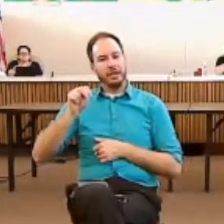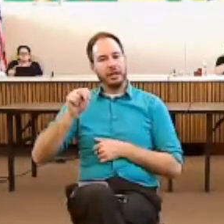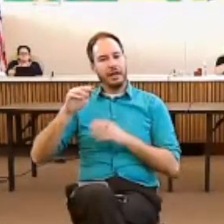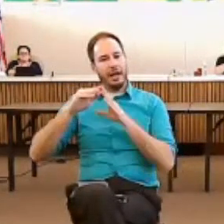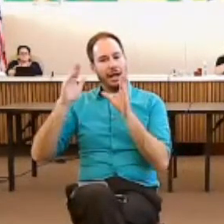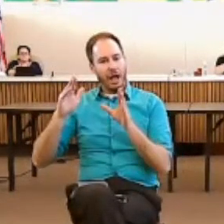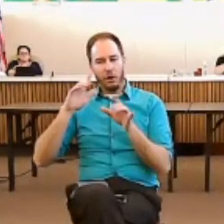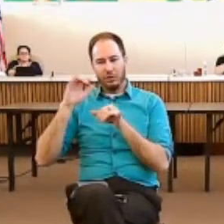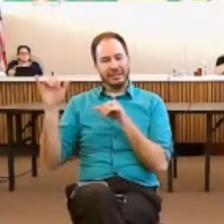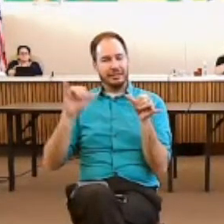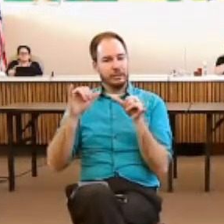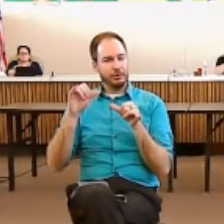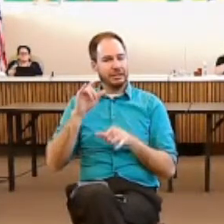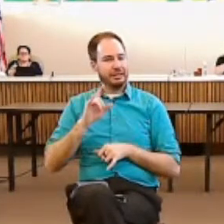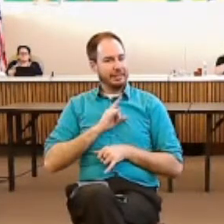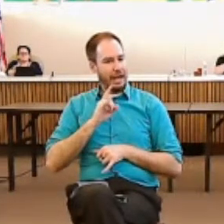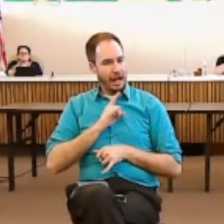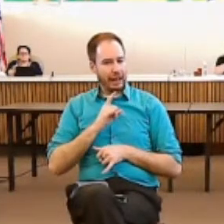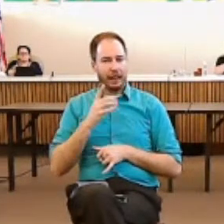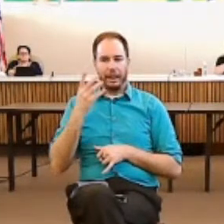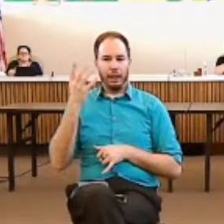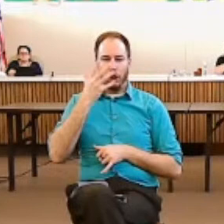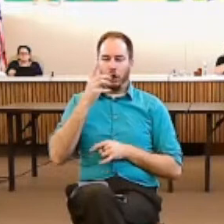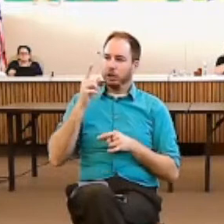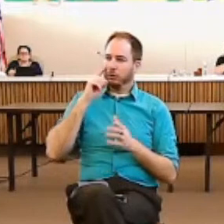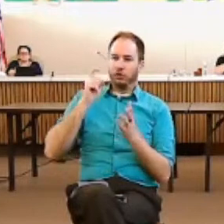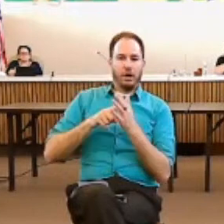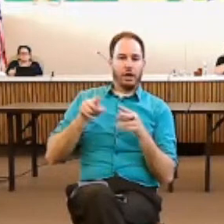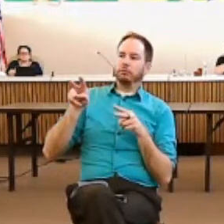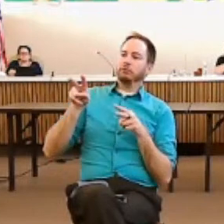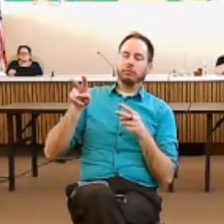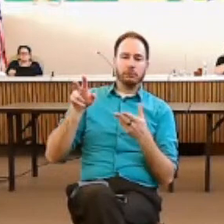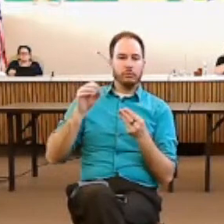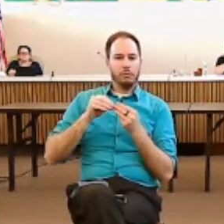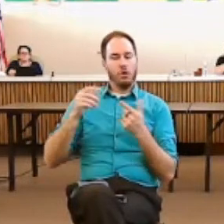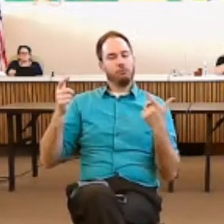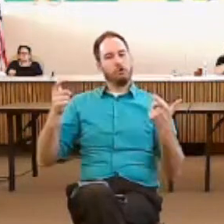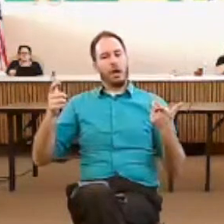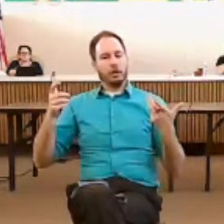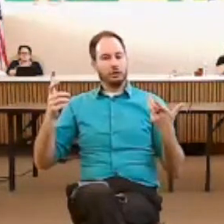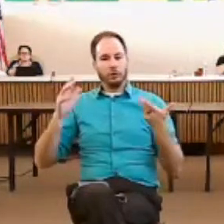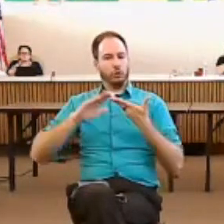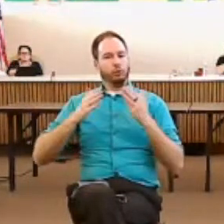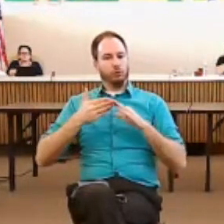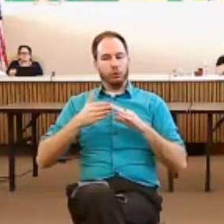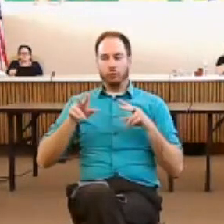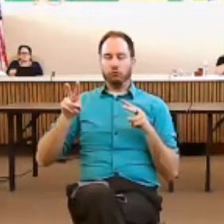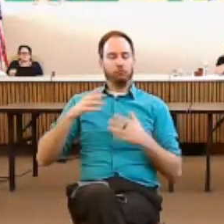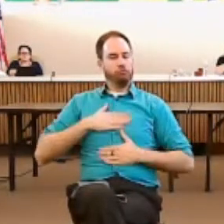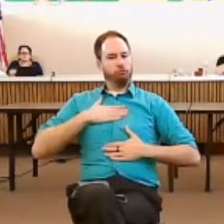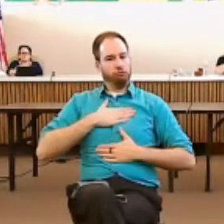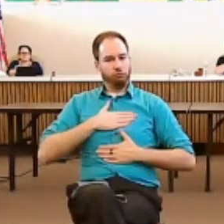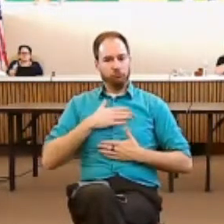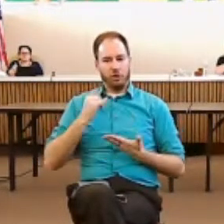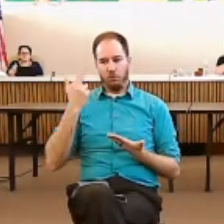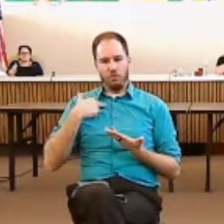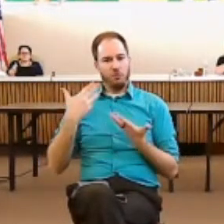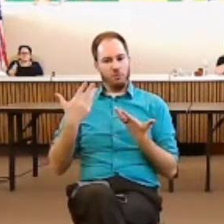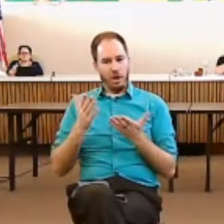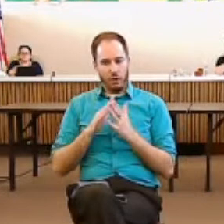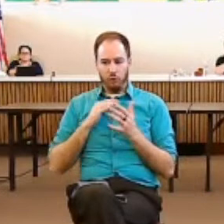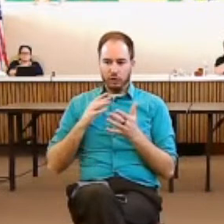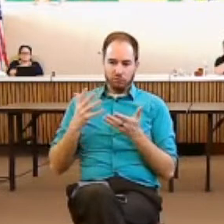structure. So it makes it I think a more grand community center. So we've been working